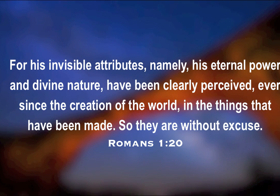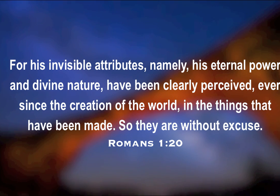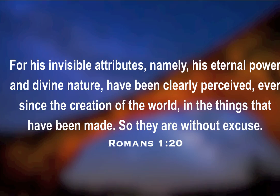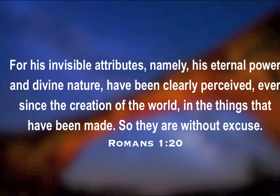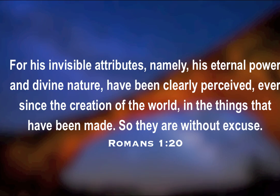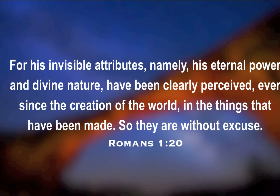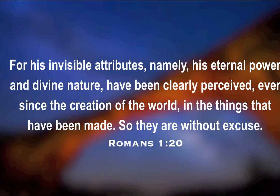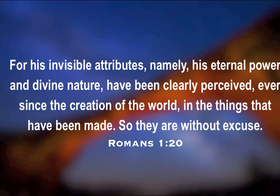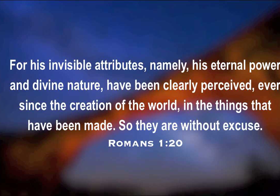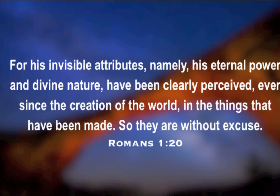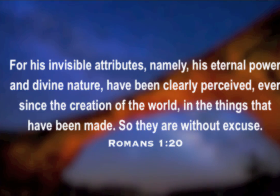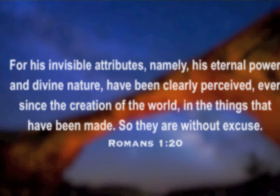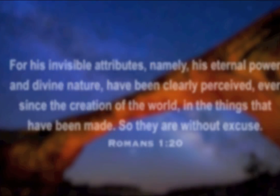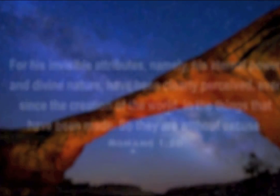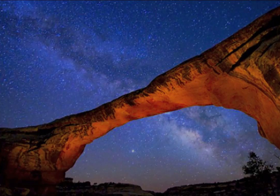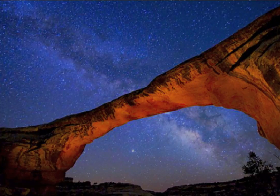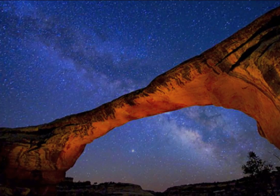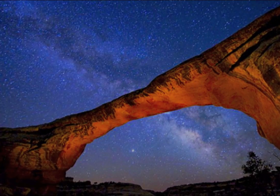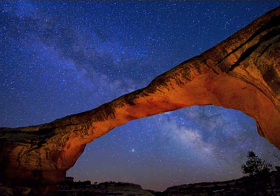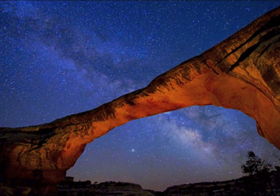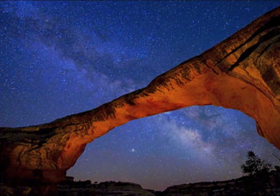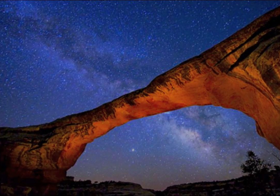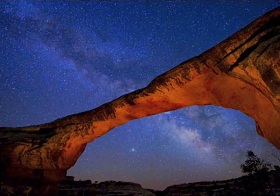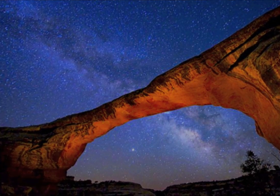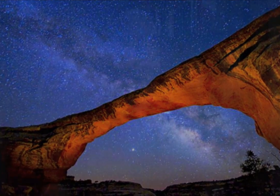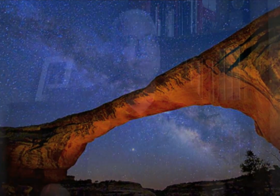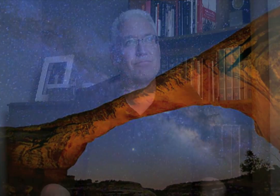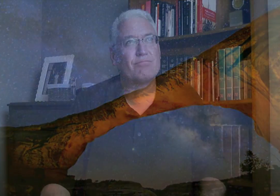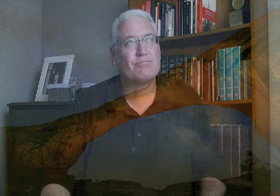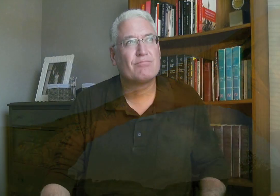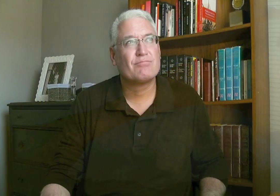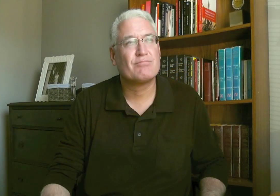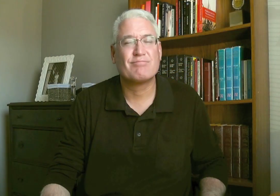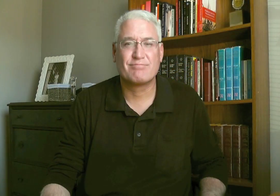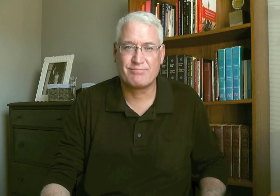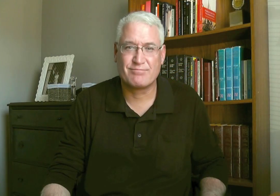in the things that have been made, so they are without excuse.